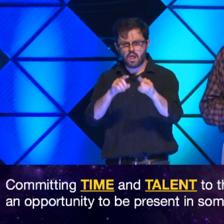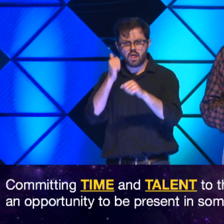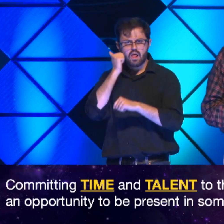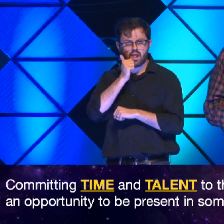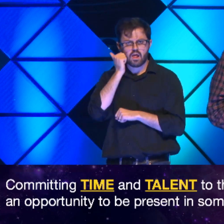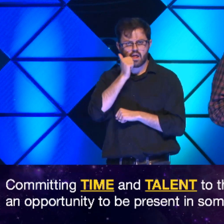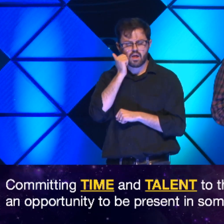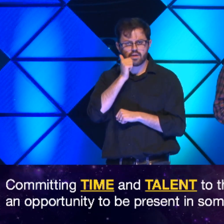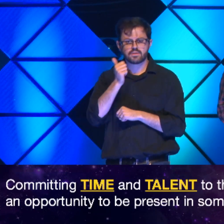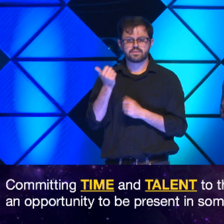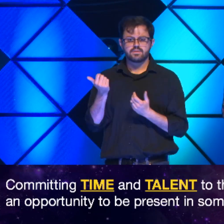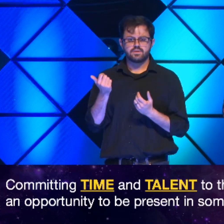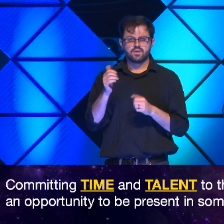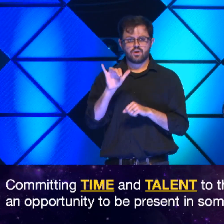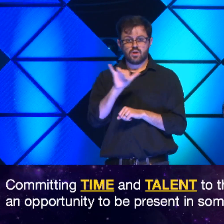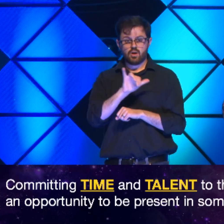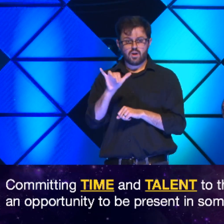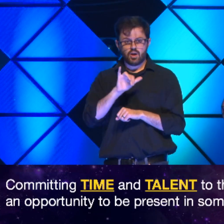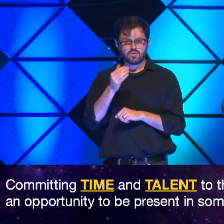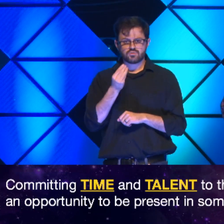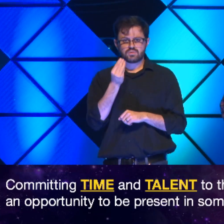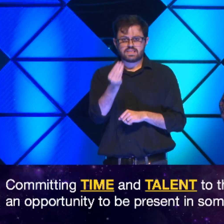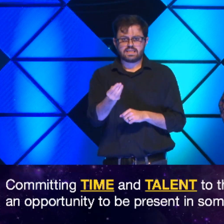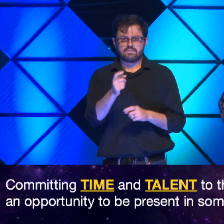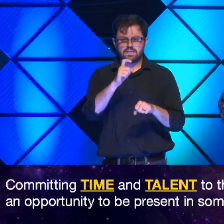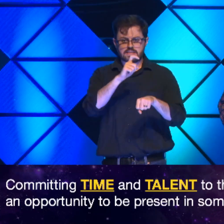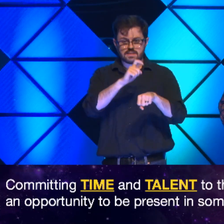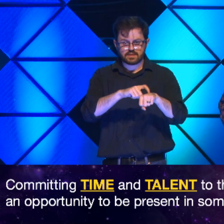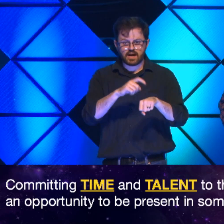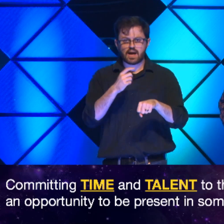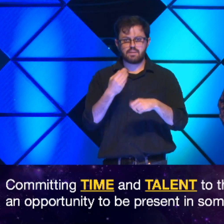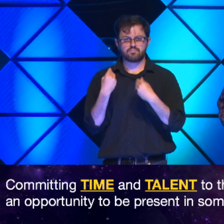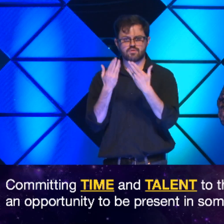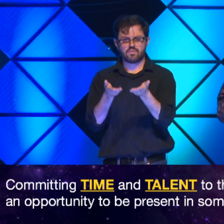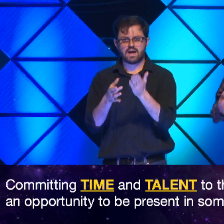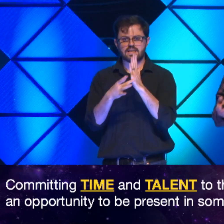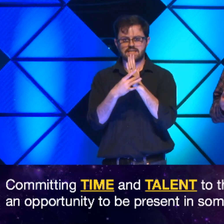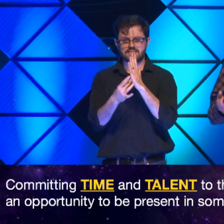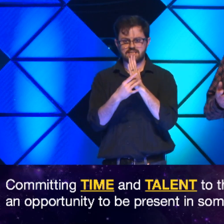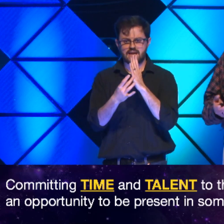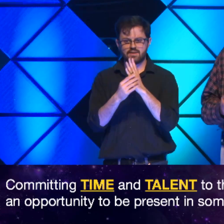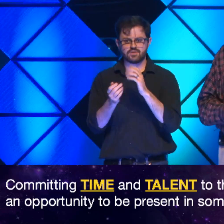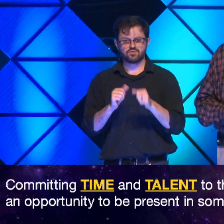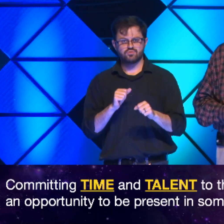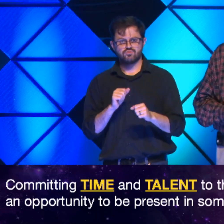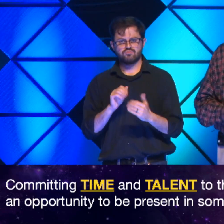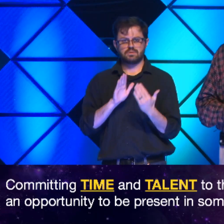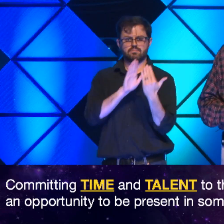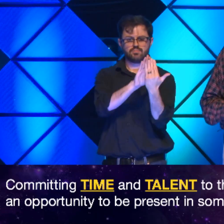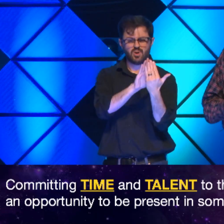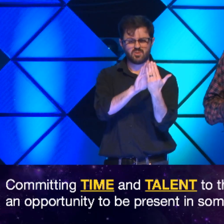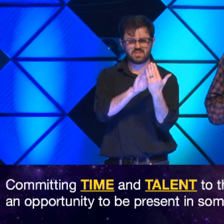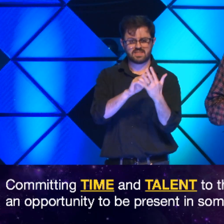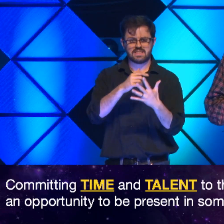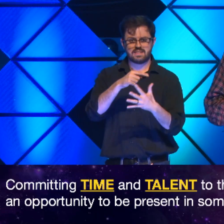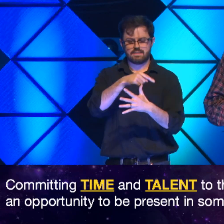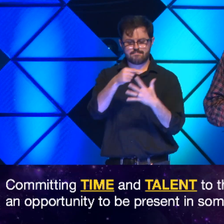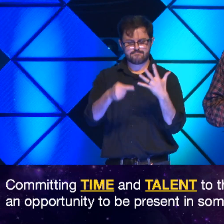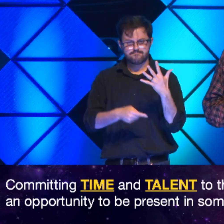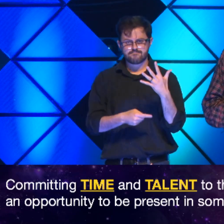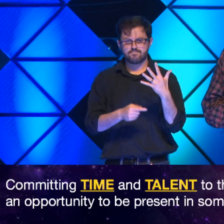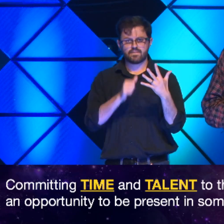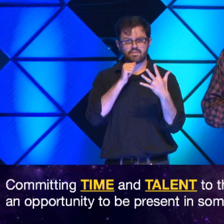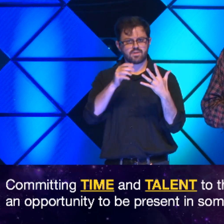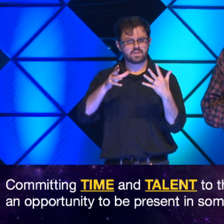Additionally, committing time and talent to the 5 unacceptables is an opportunity to be present in